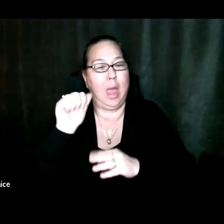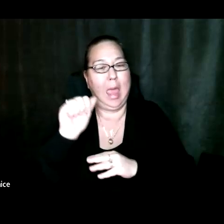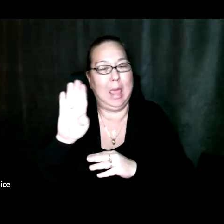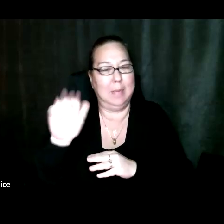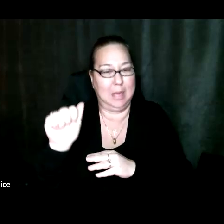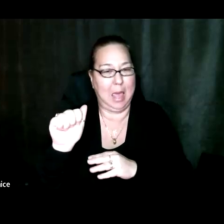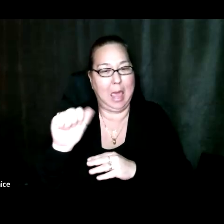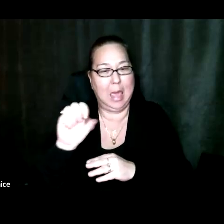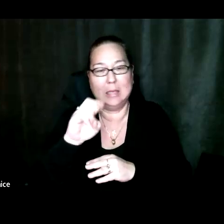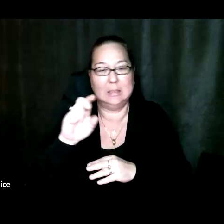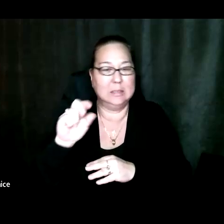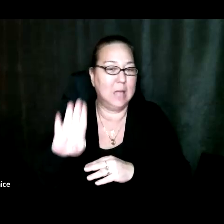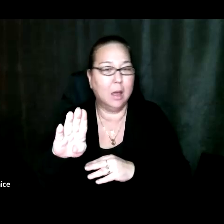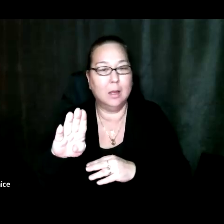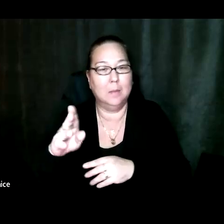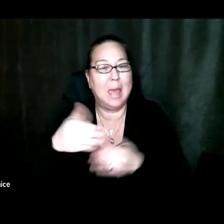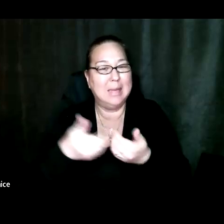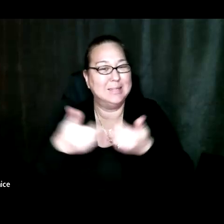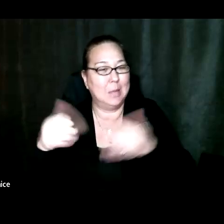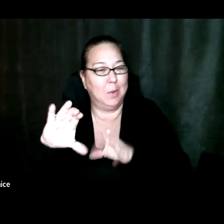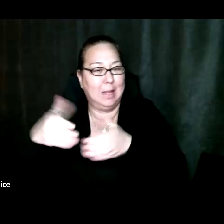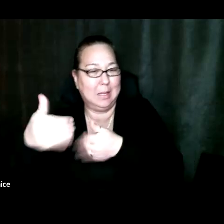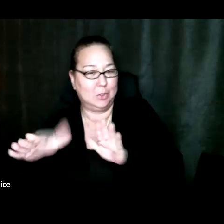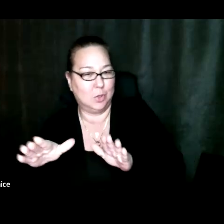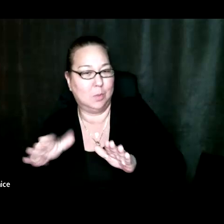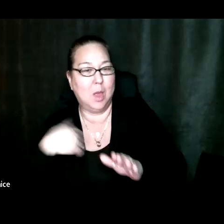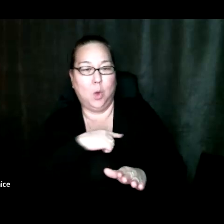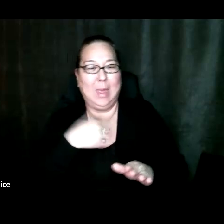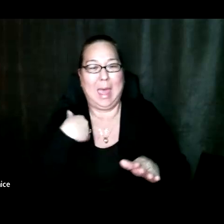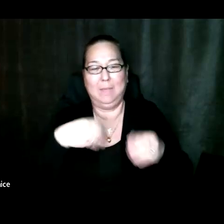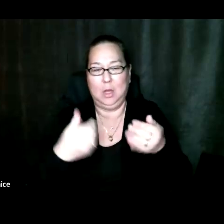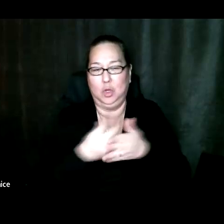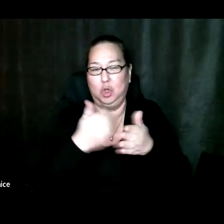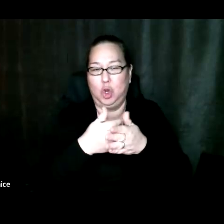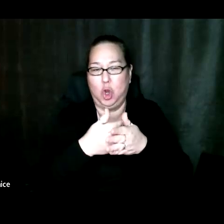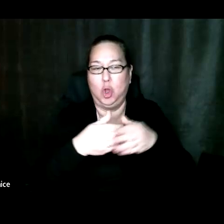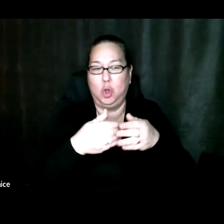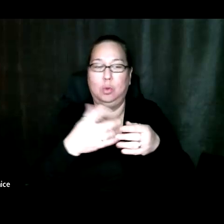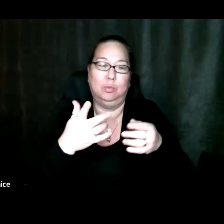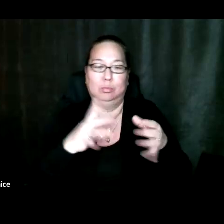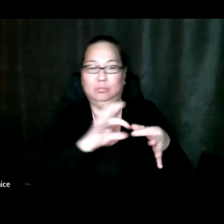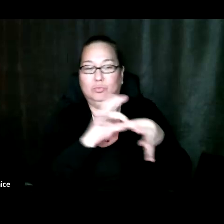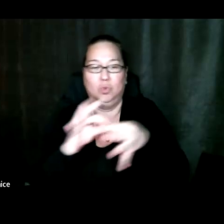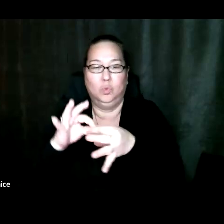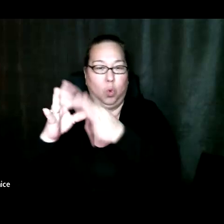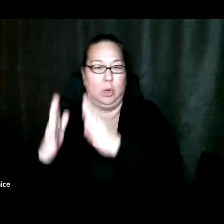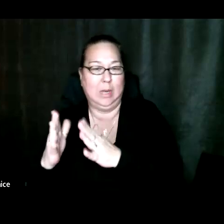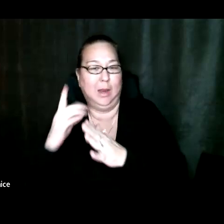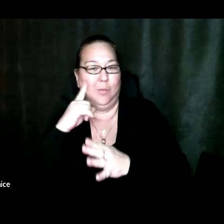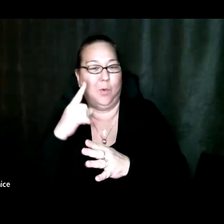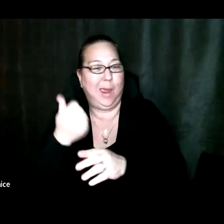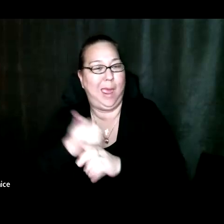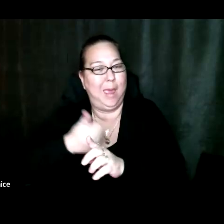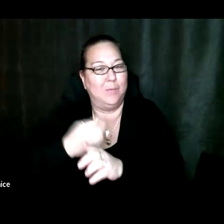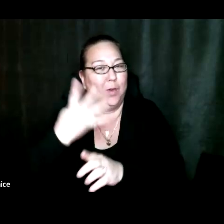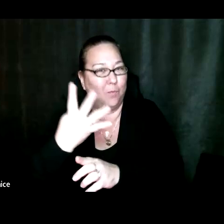every 4 classrooms, right? But what we said is essentially we're going to update that rule, taking away from weighted student funding,